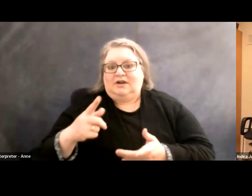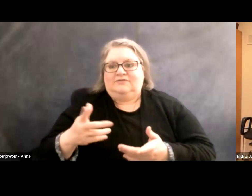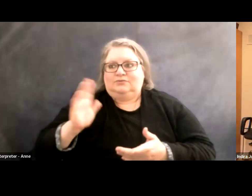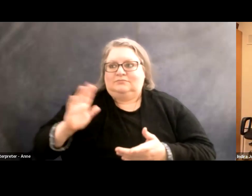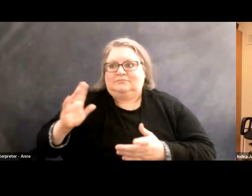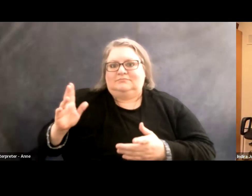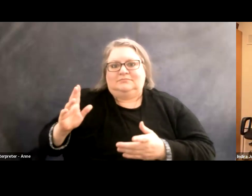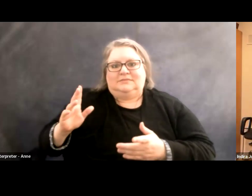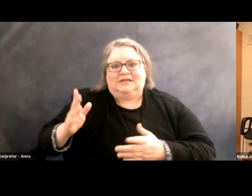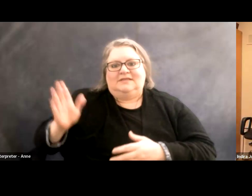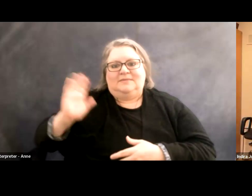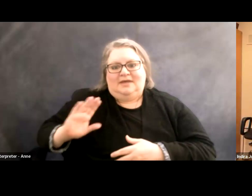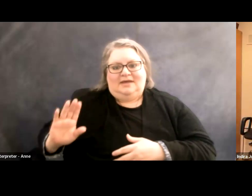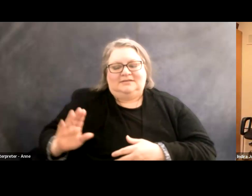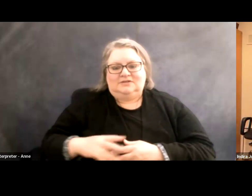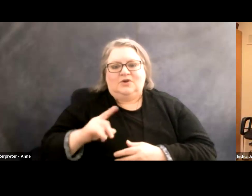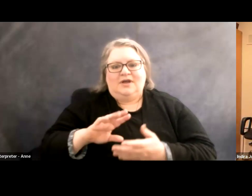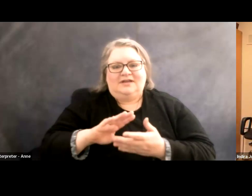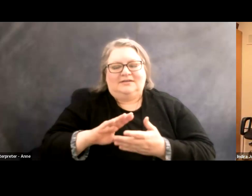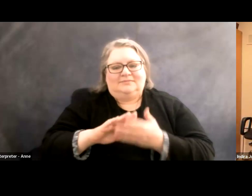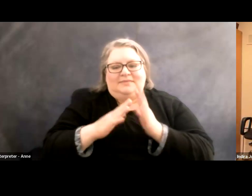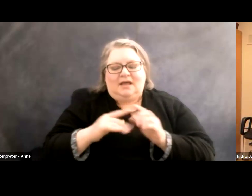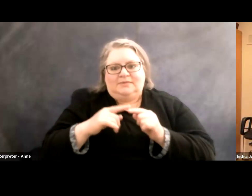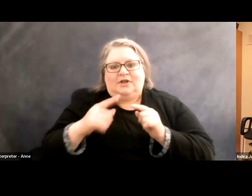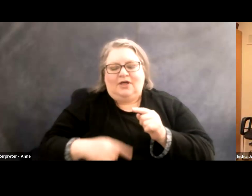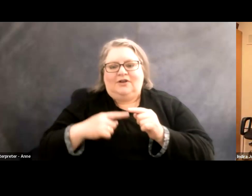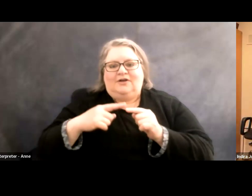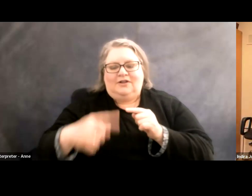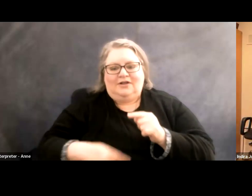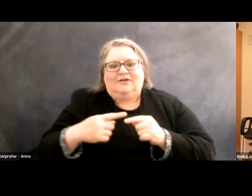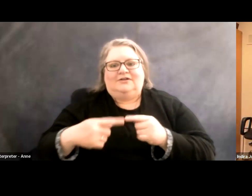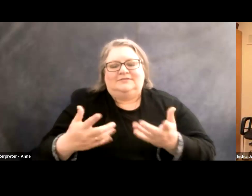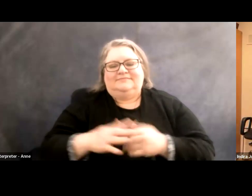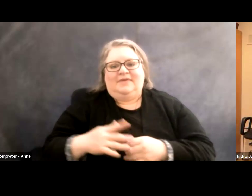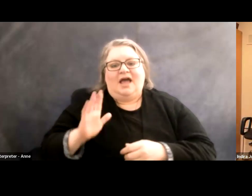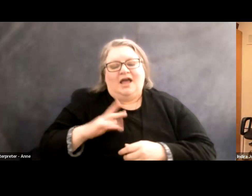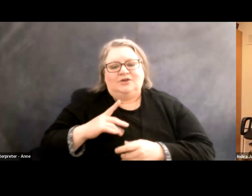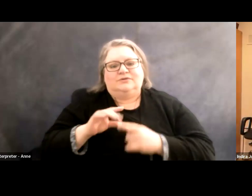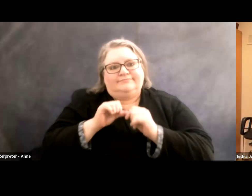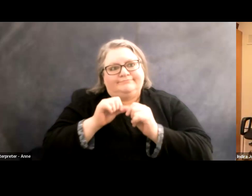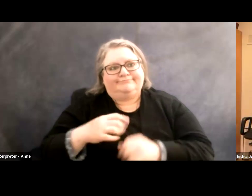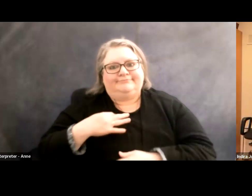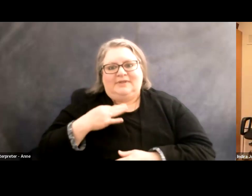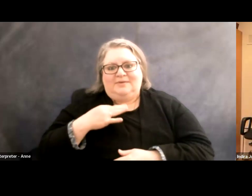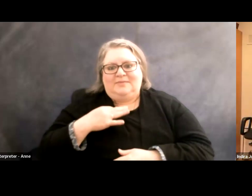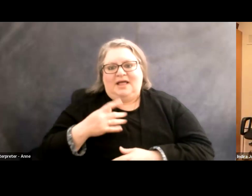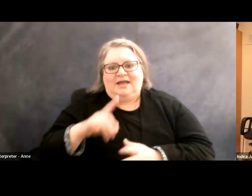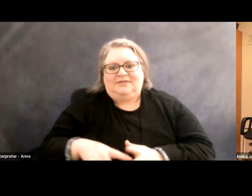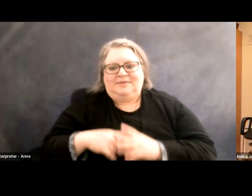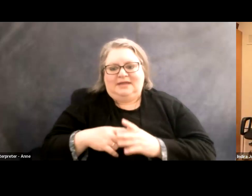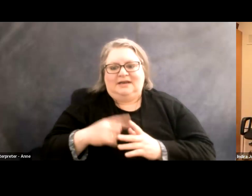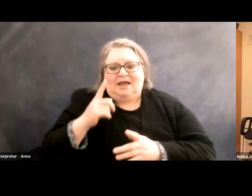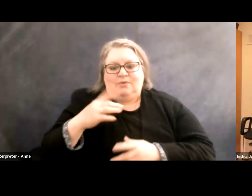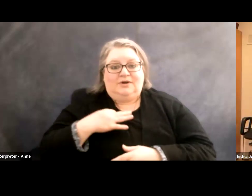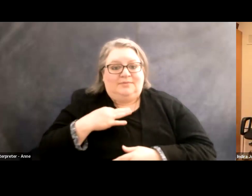in the past? And so it becomes a catch-22. So I used to keep applying. At the beginning, I